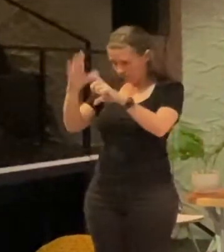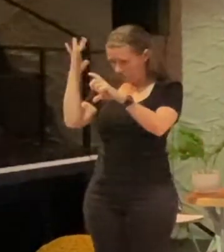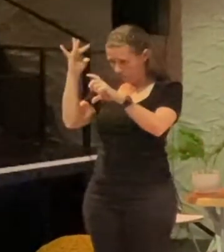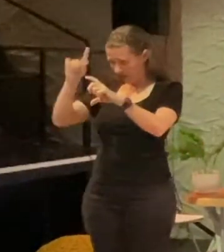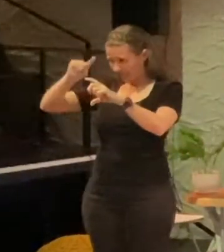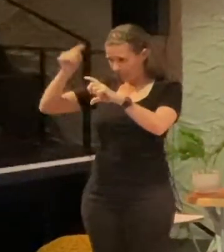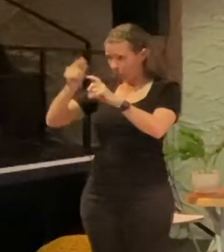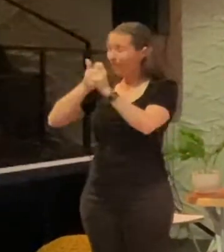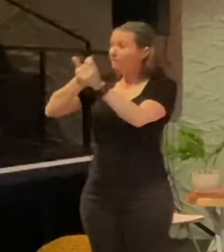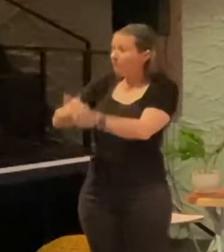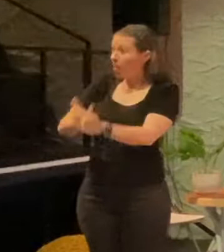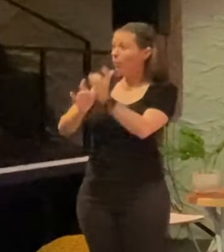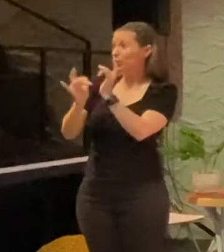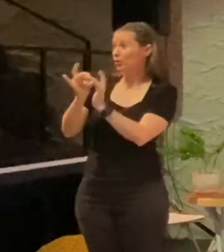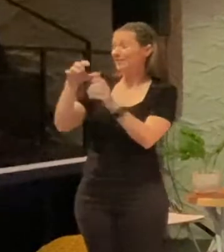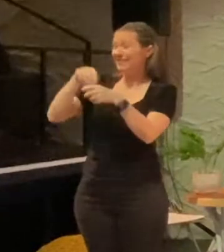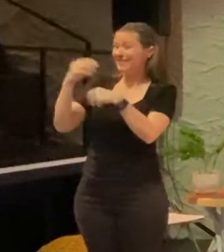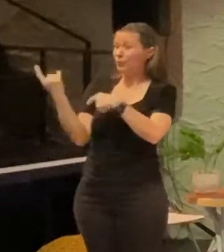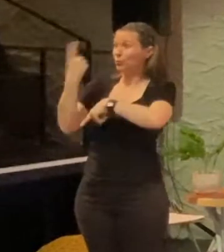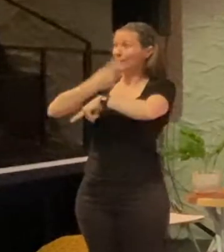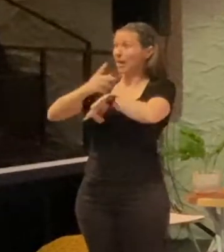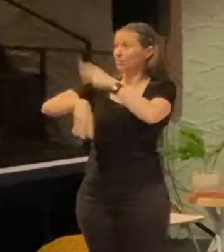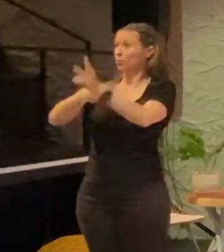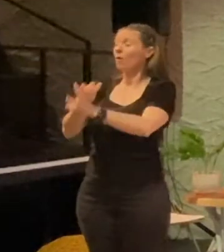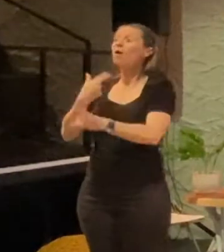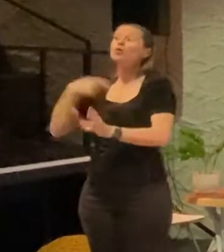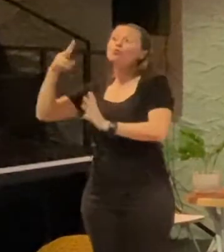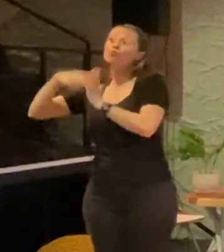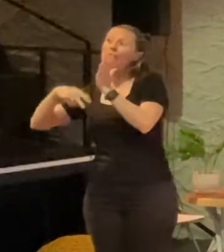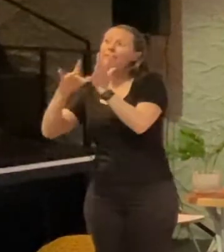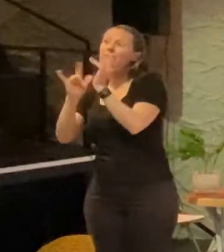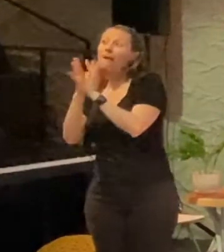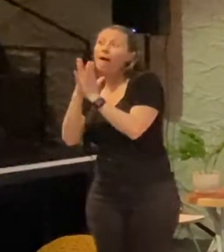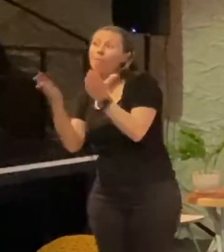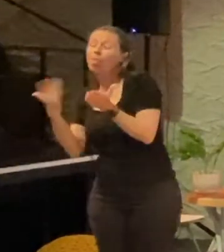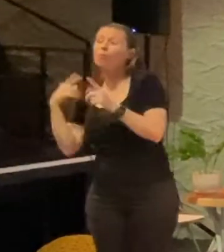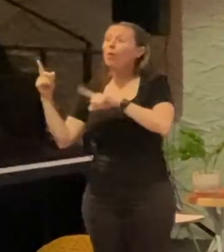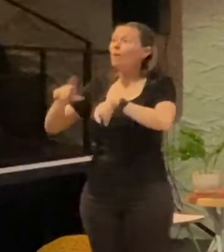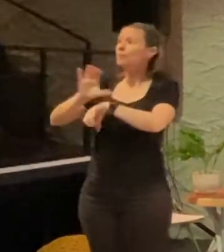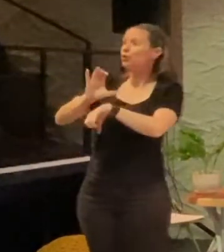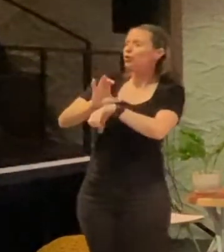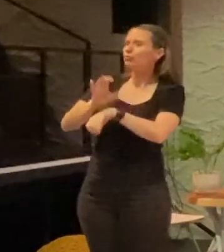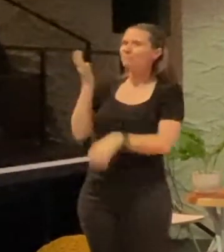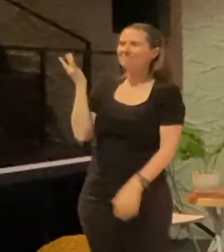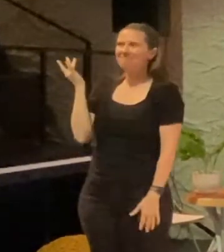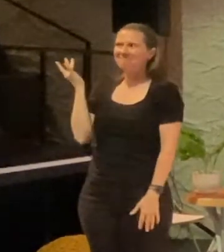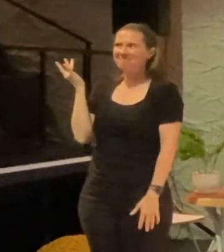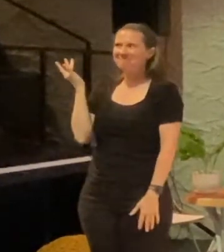in today's world. You read the Bible, maybe you even come to church, but why?